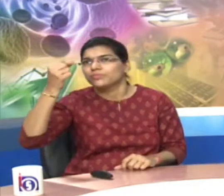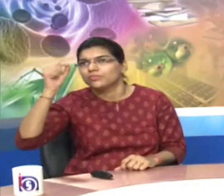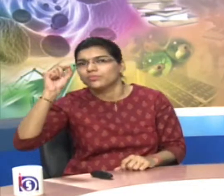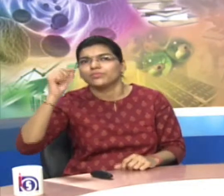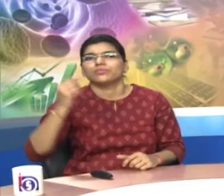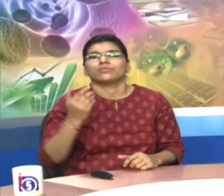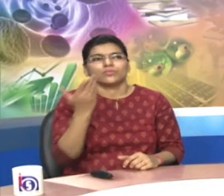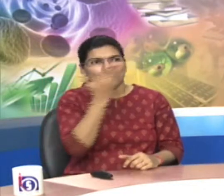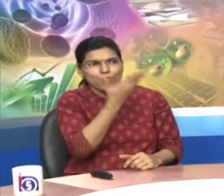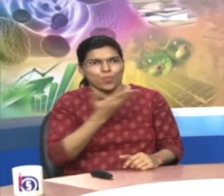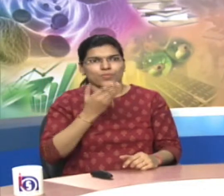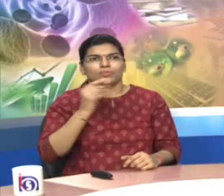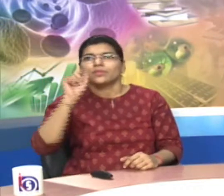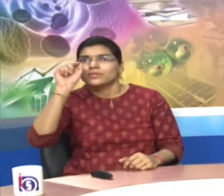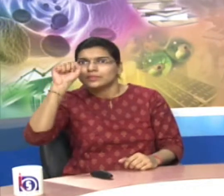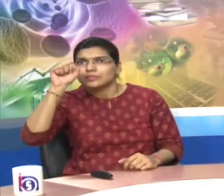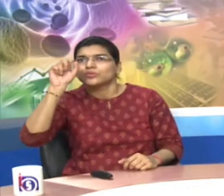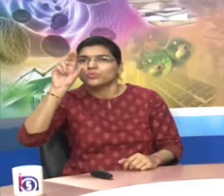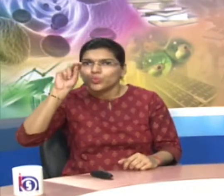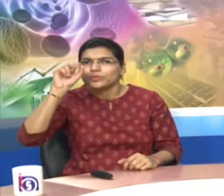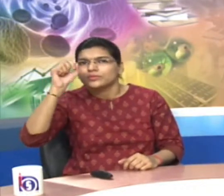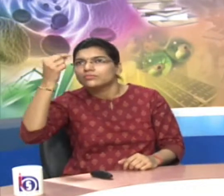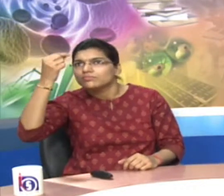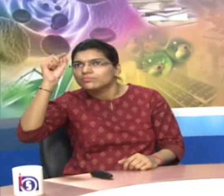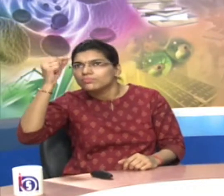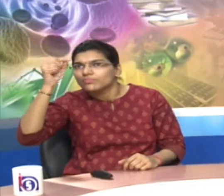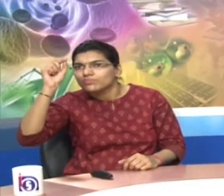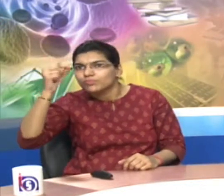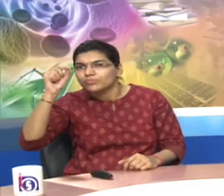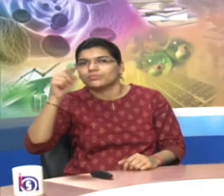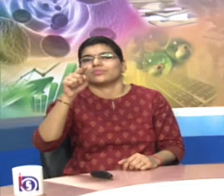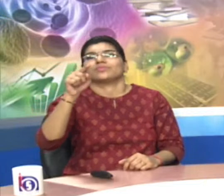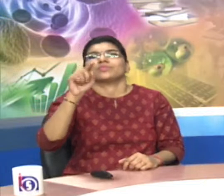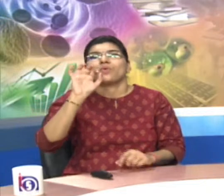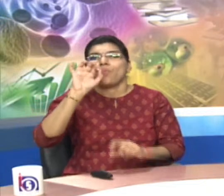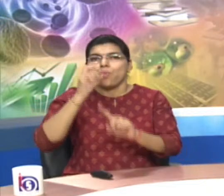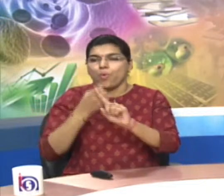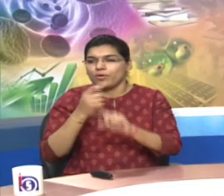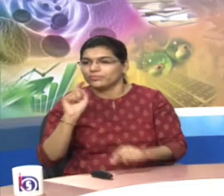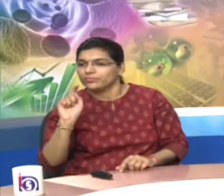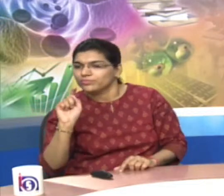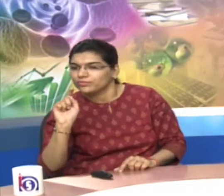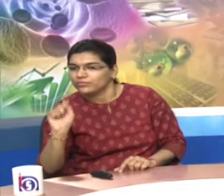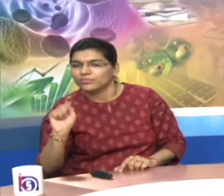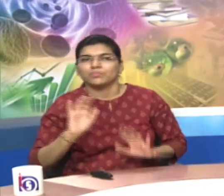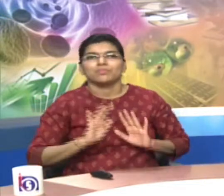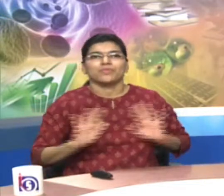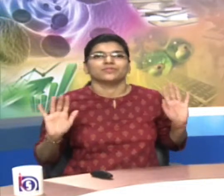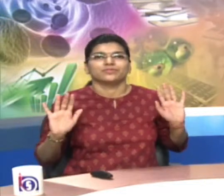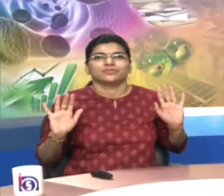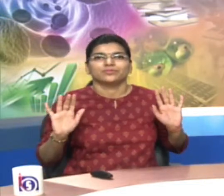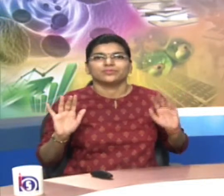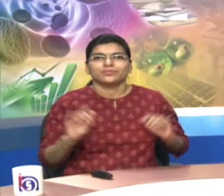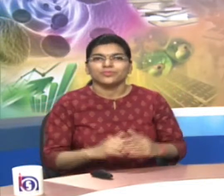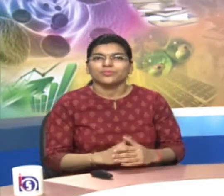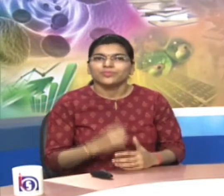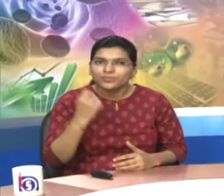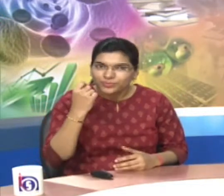to make that in right side or left side, according to your choice, you can tick